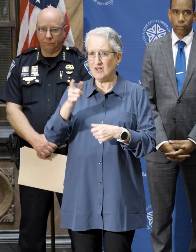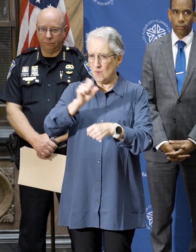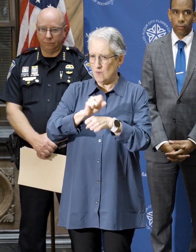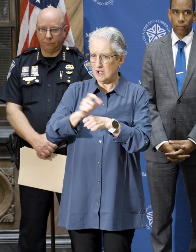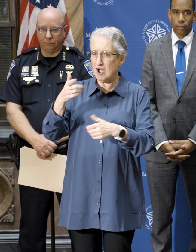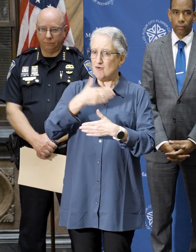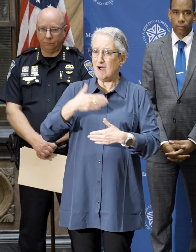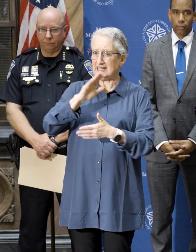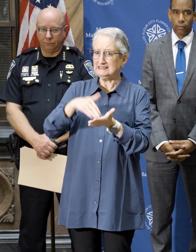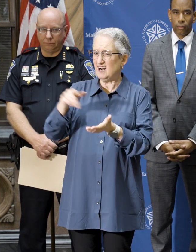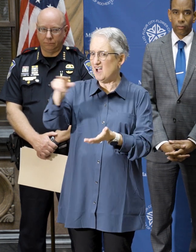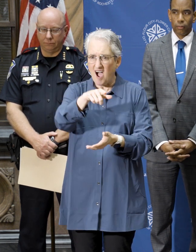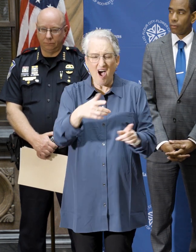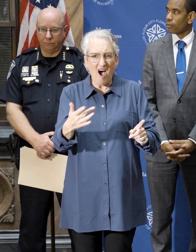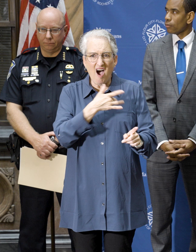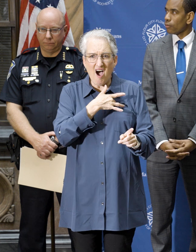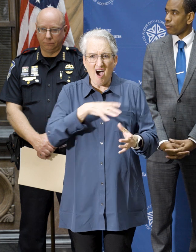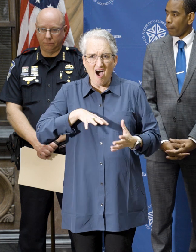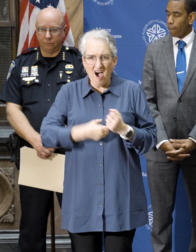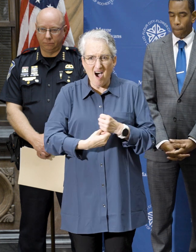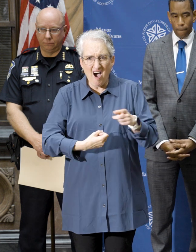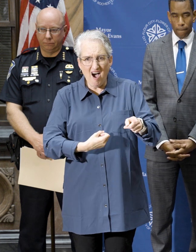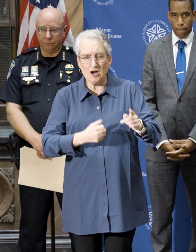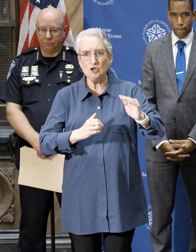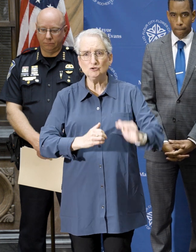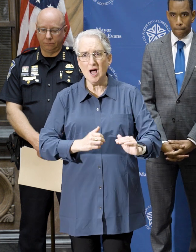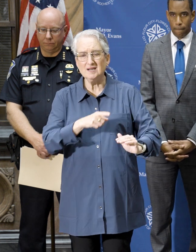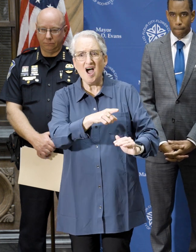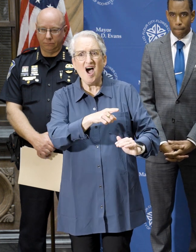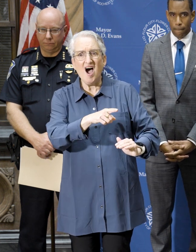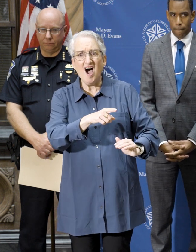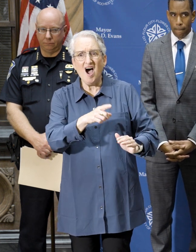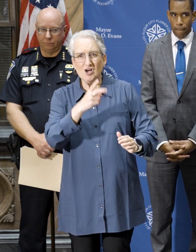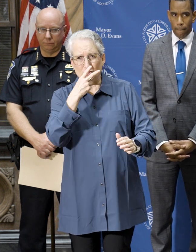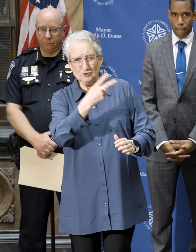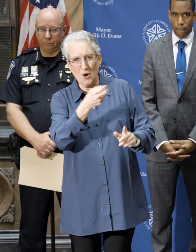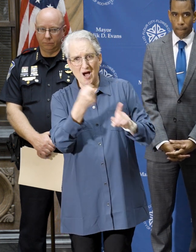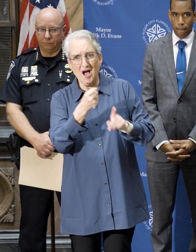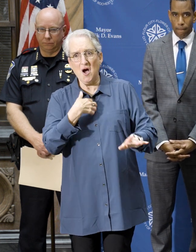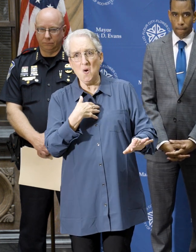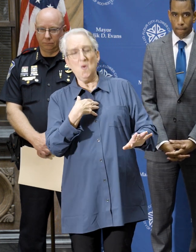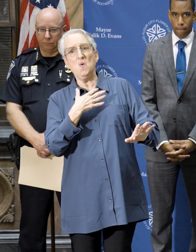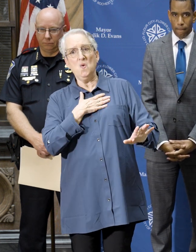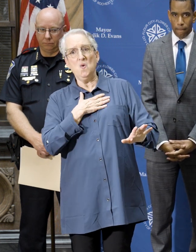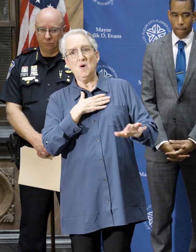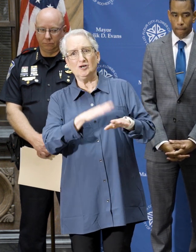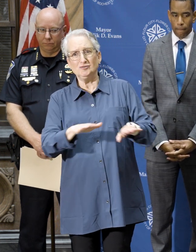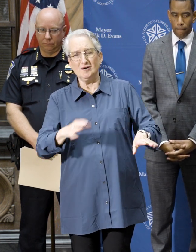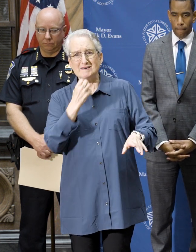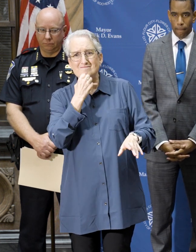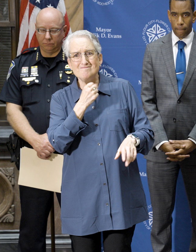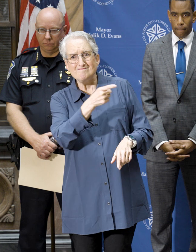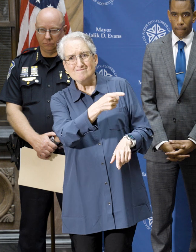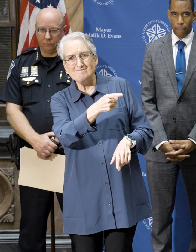people. We got to see the immediate impact it had on the children after they learned their beloved Mama Bear had been taken